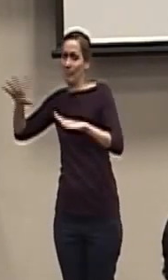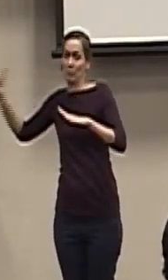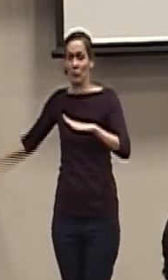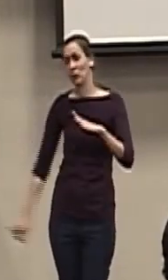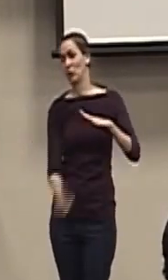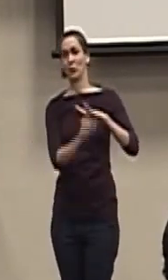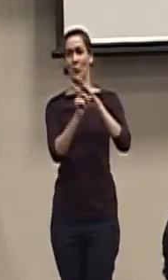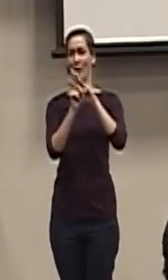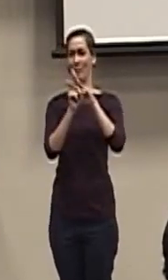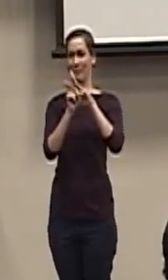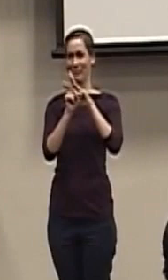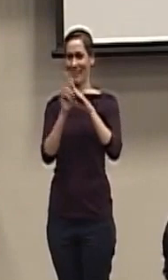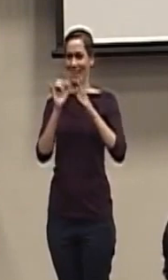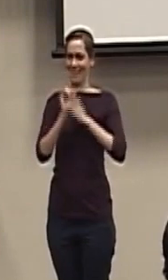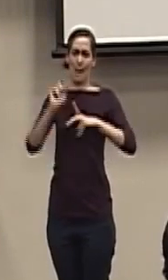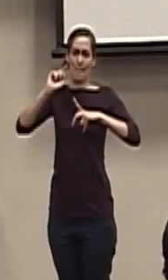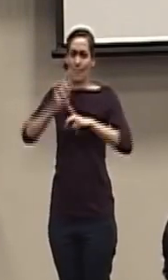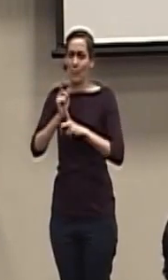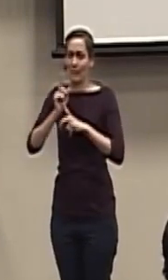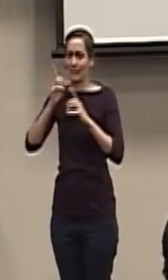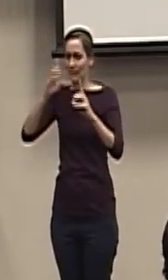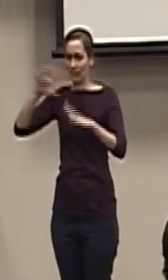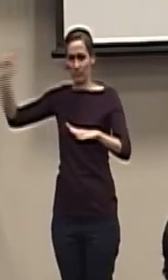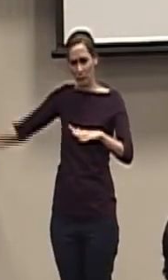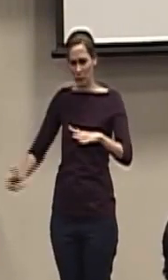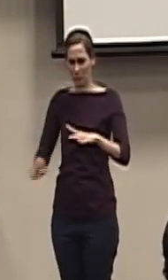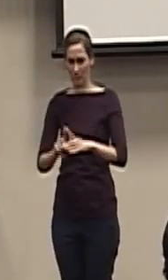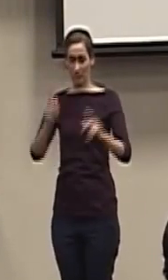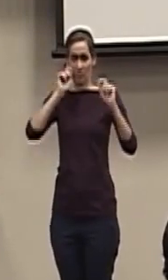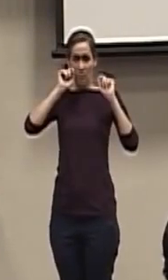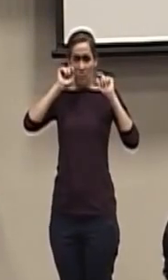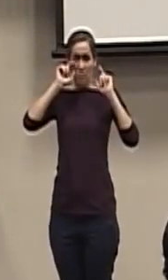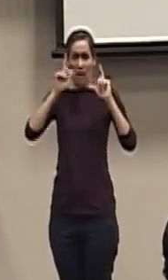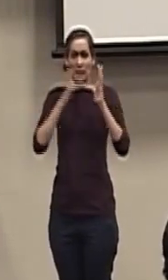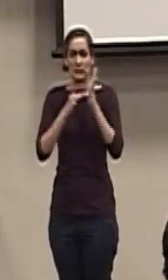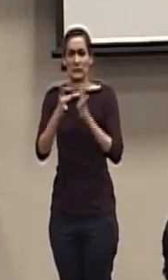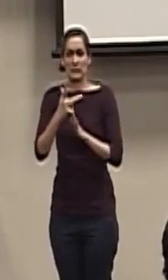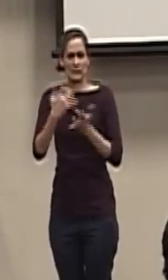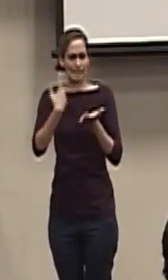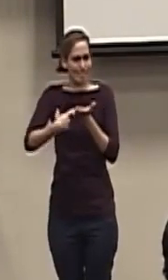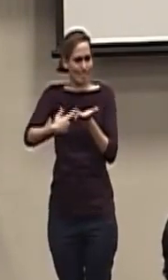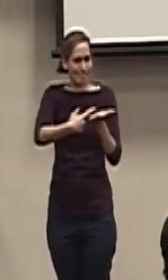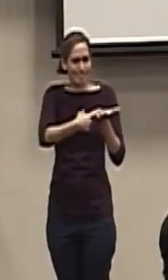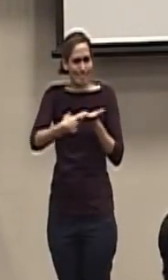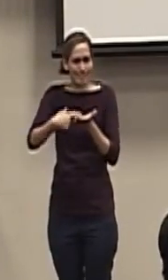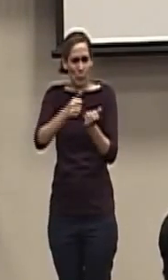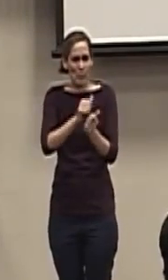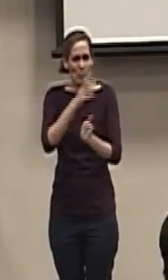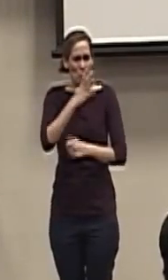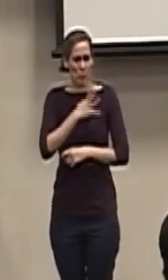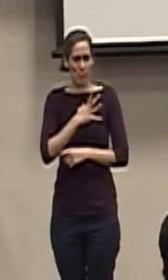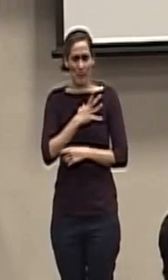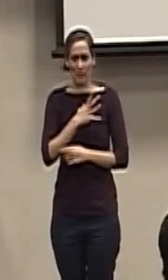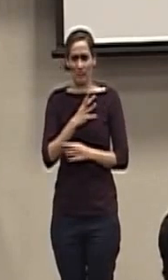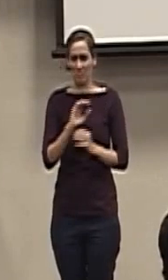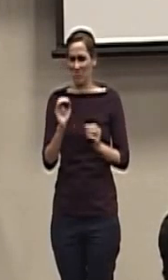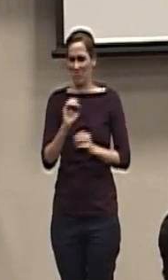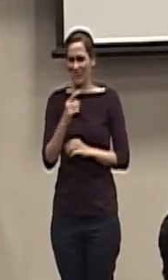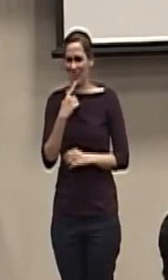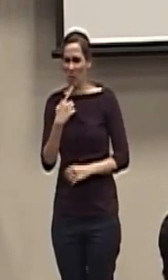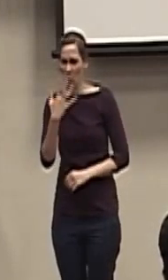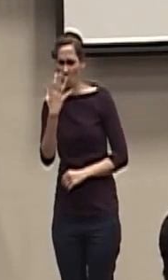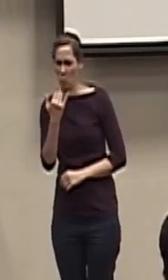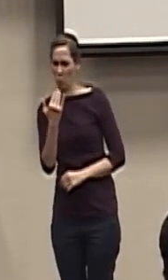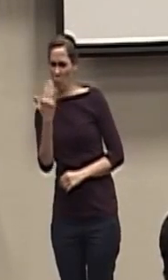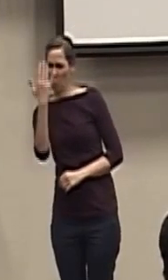Just then his disciples returned and were surprised to find him talking with a woman. But no one asked, "What do you want?" or "Why are you